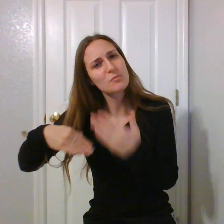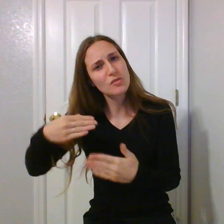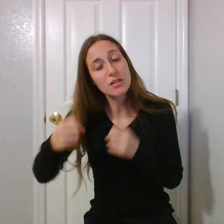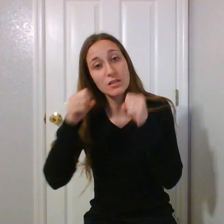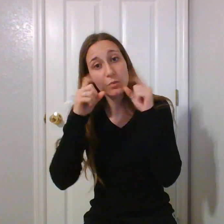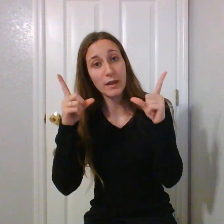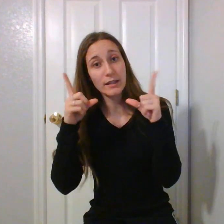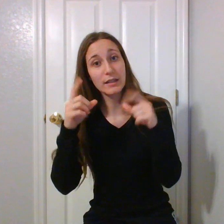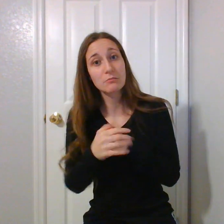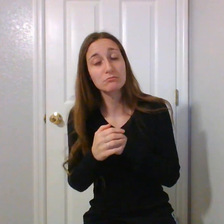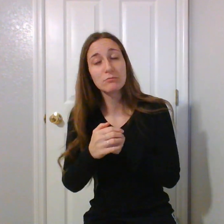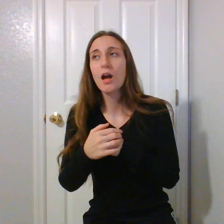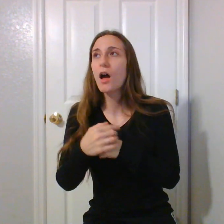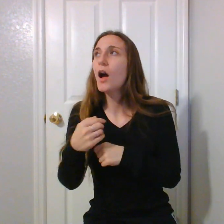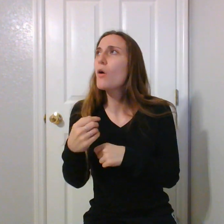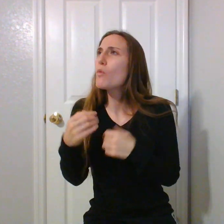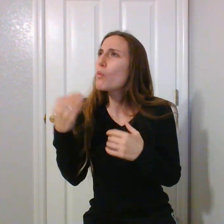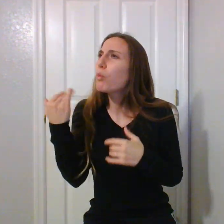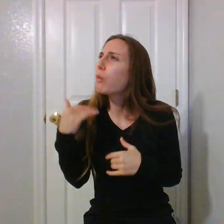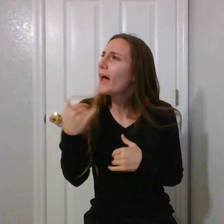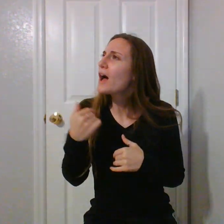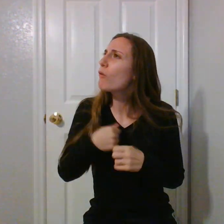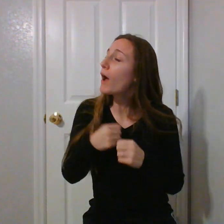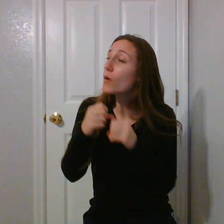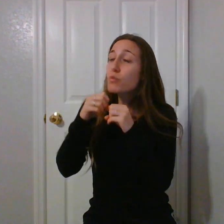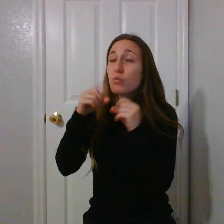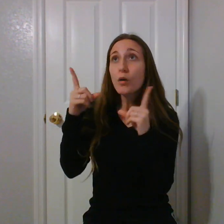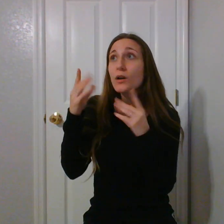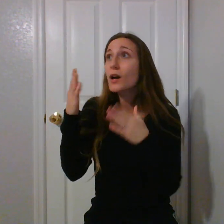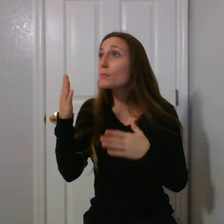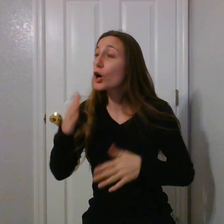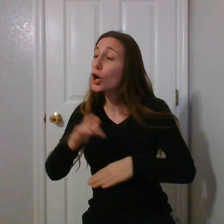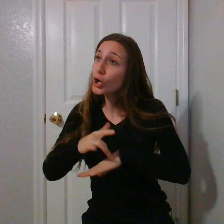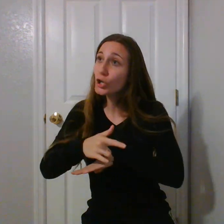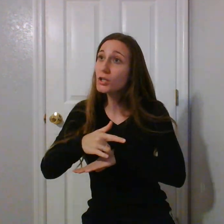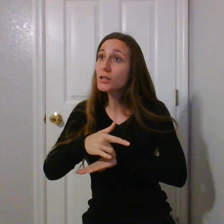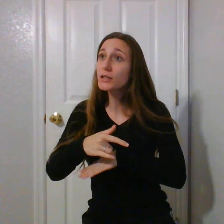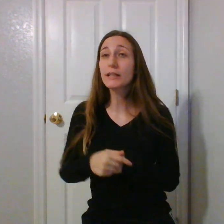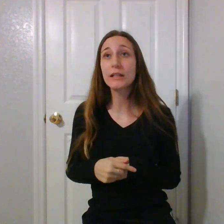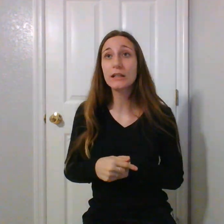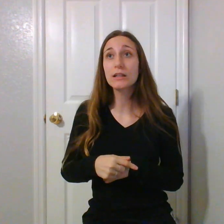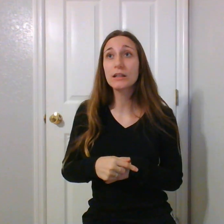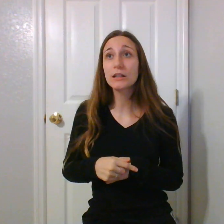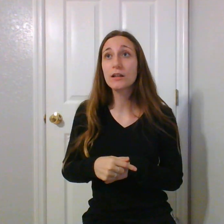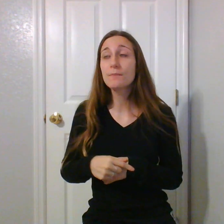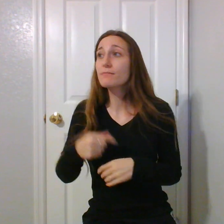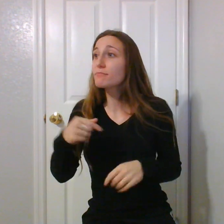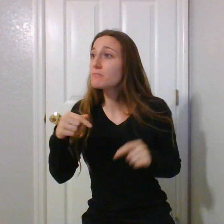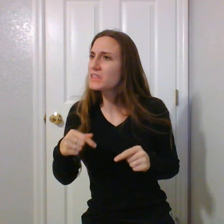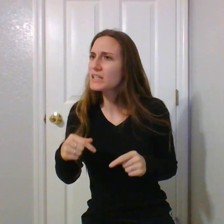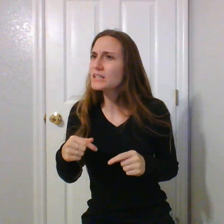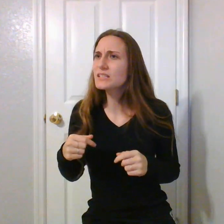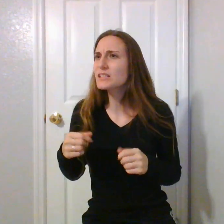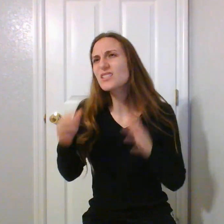believe i just woke up this early this is amazing i can start my day before everyone else is and this is so productive and i feel so happy like give yourself more